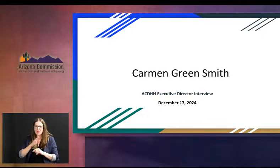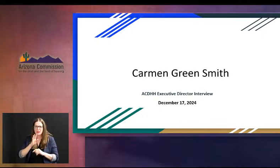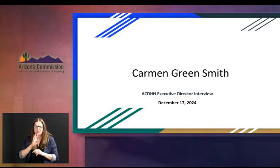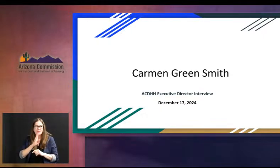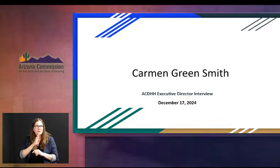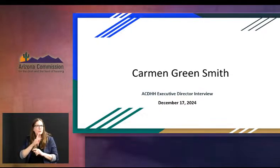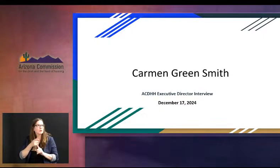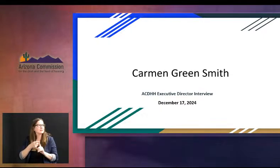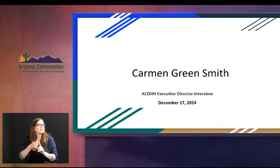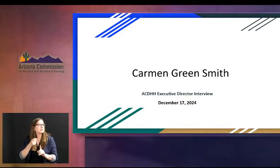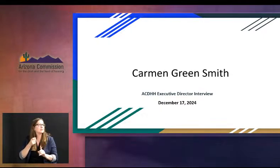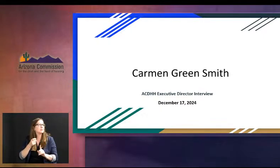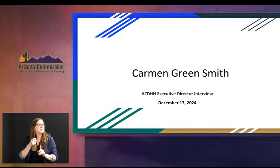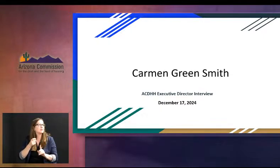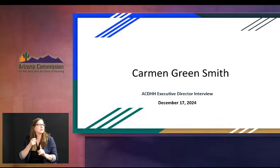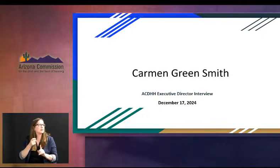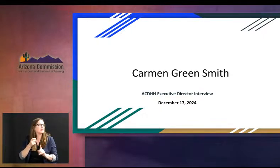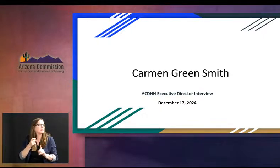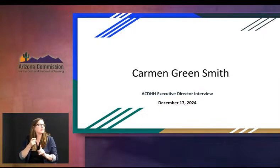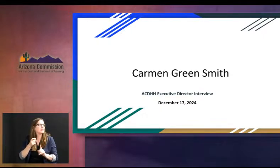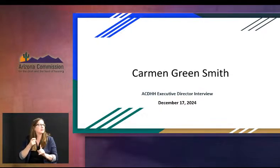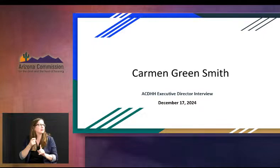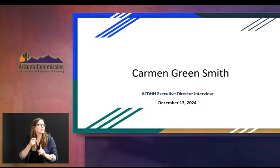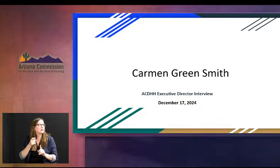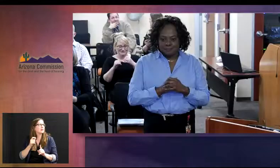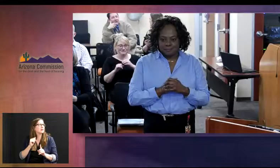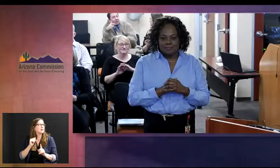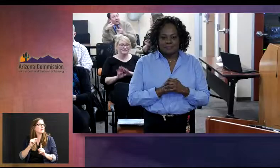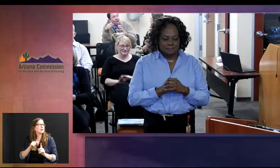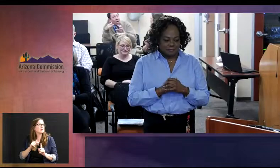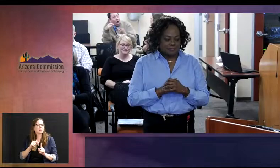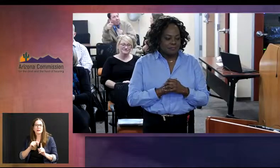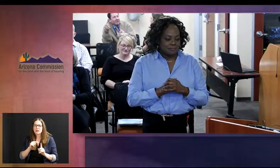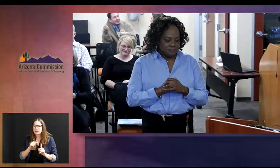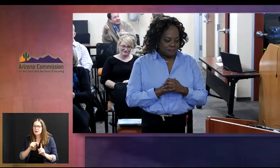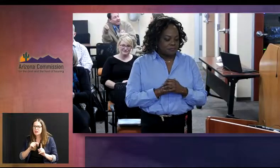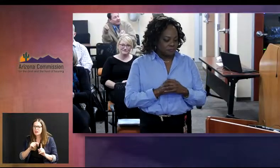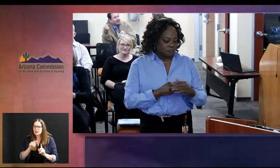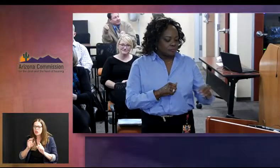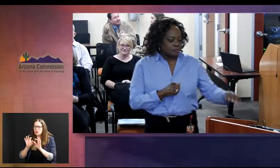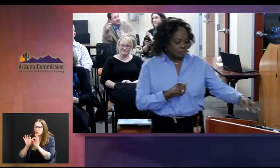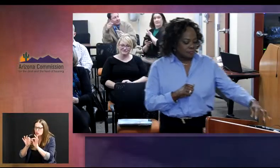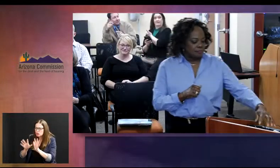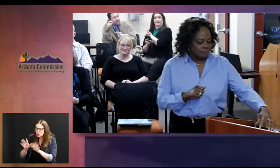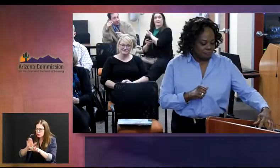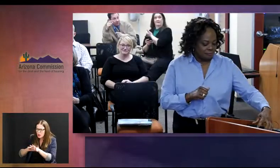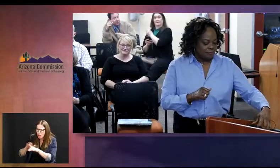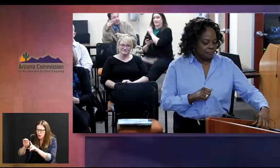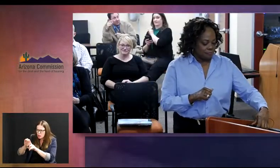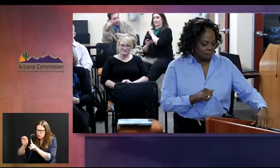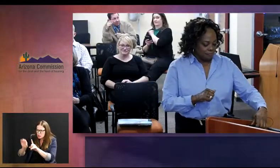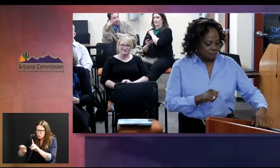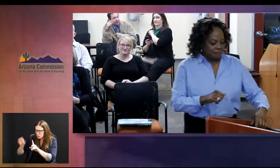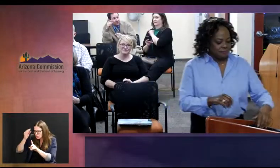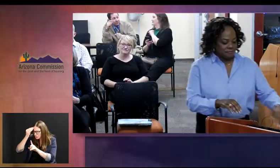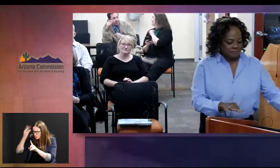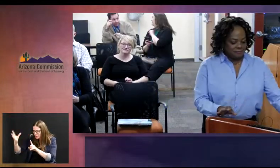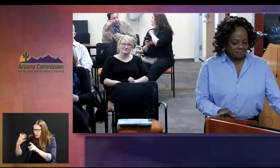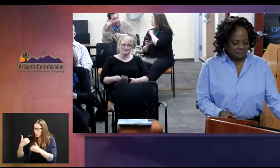So, just for our interpreters on Zoom, this is Kyla, by the way. Dustin will be voicing for Carmen here in the room.